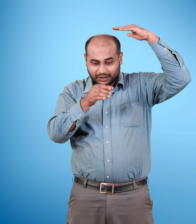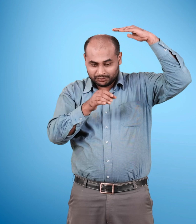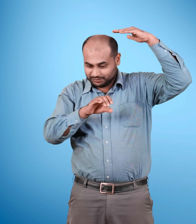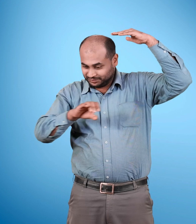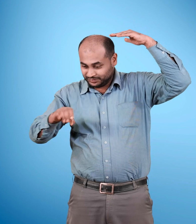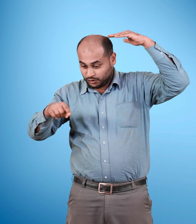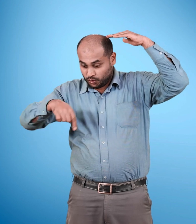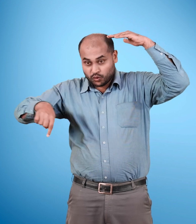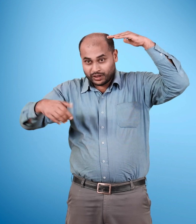pipes.